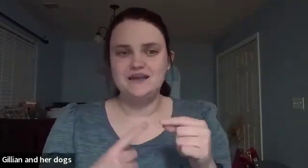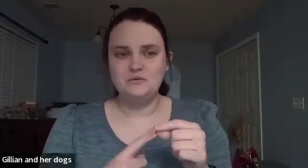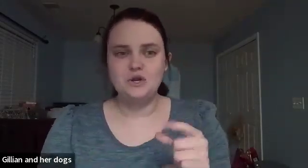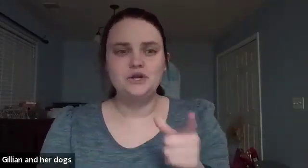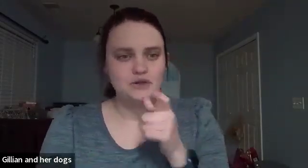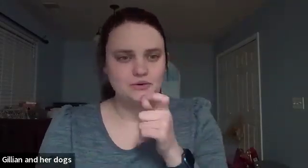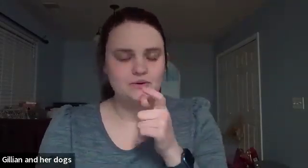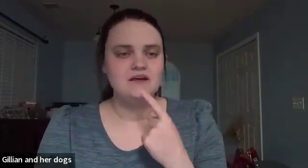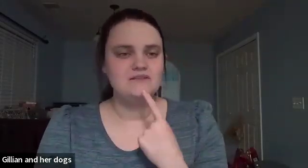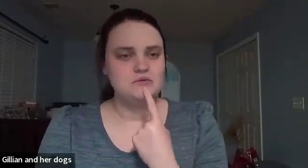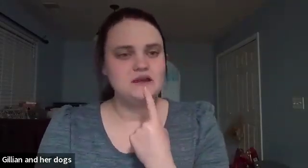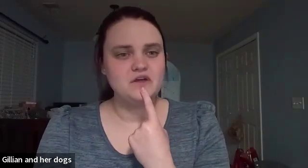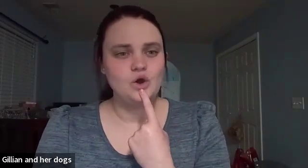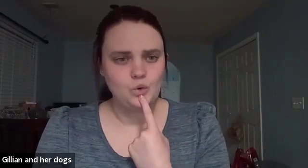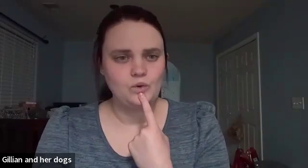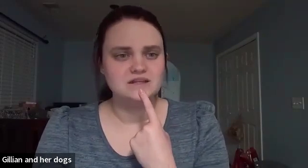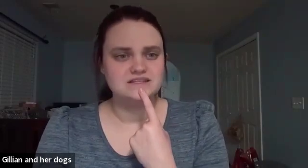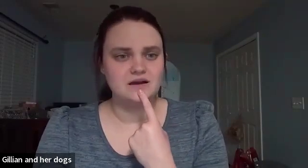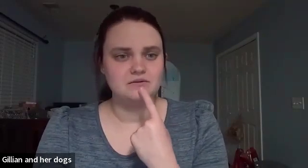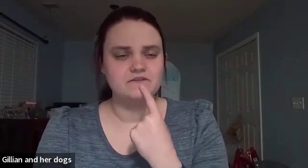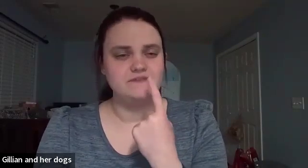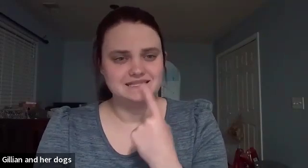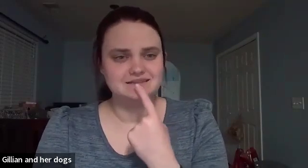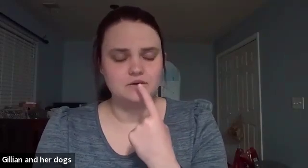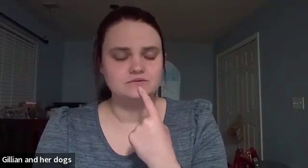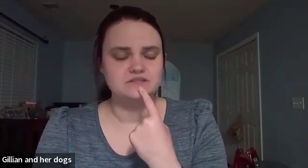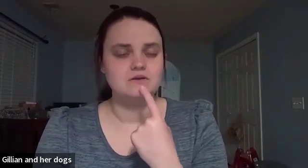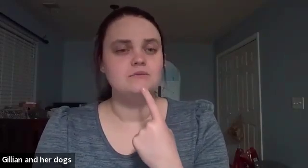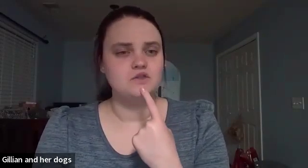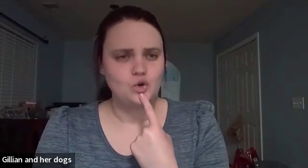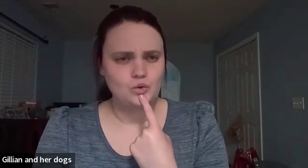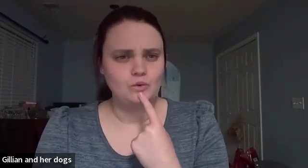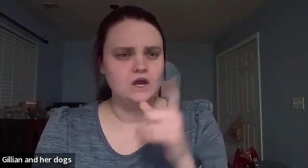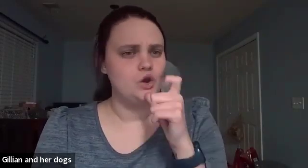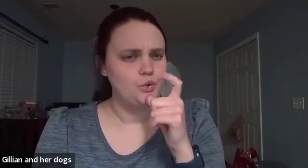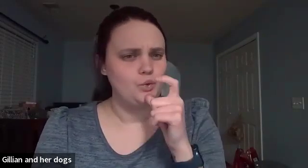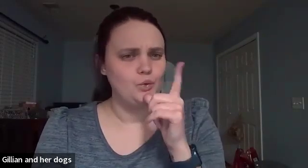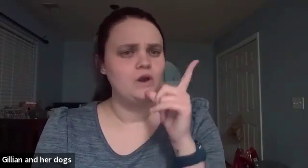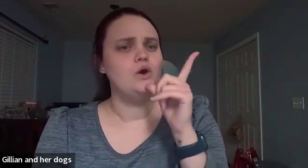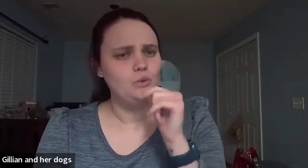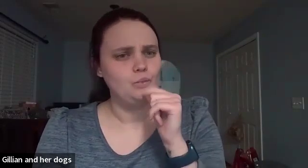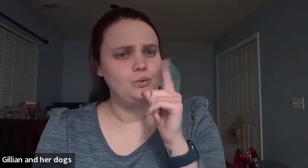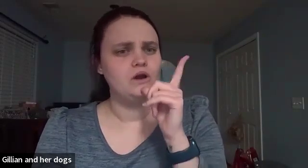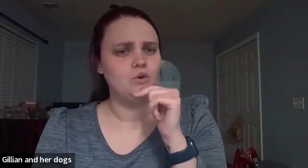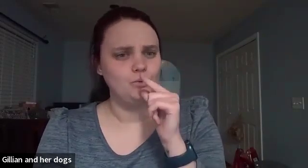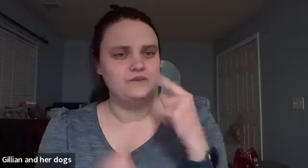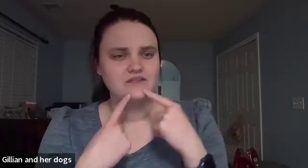sign the word who, they will make the ooh sound, or the face, not sound, but the ooh, ooh. Like